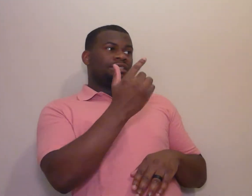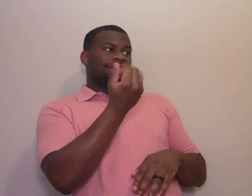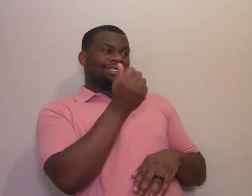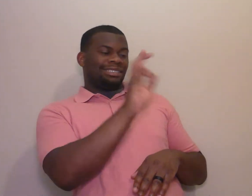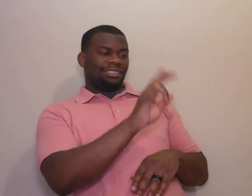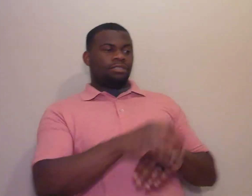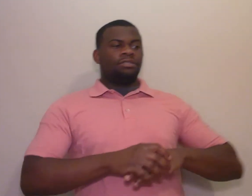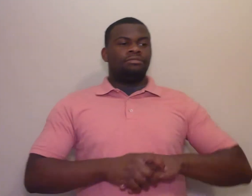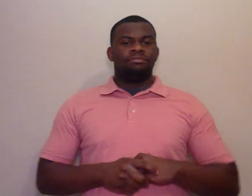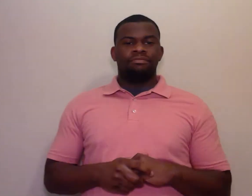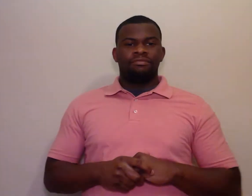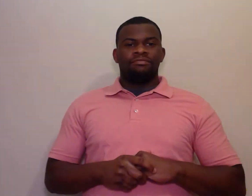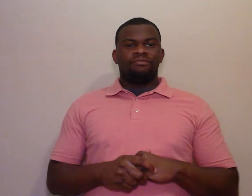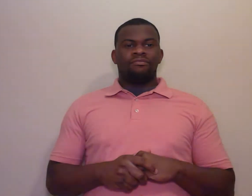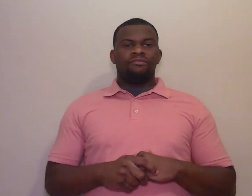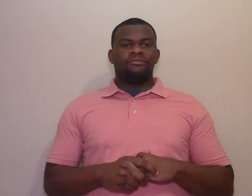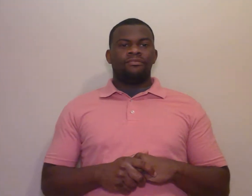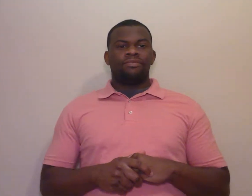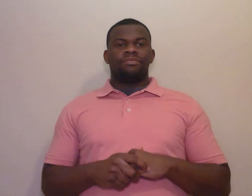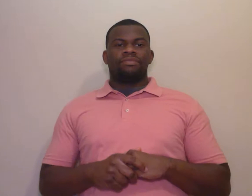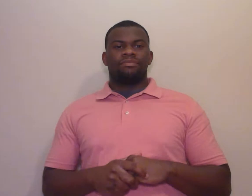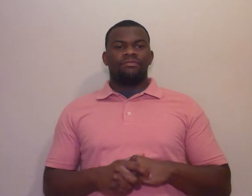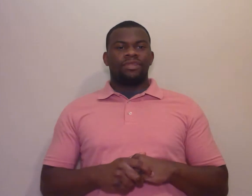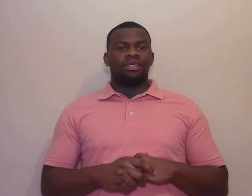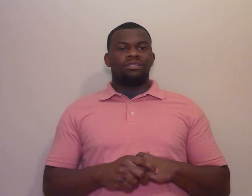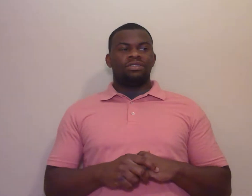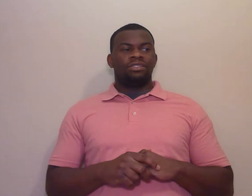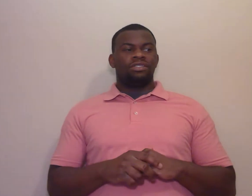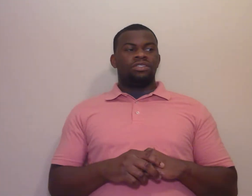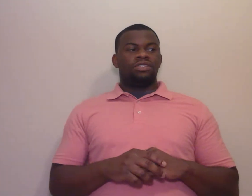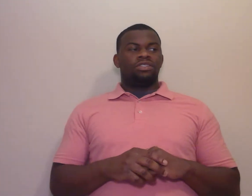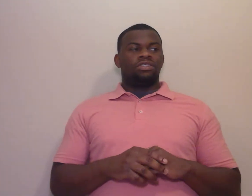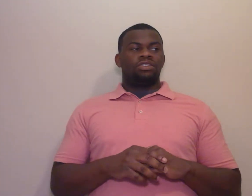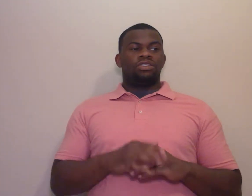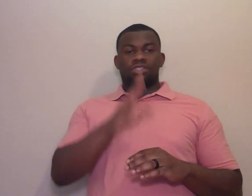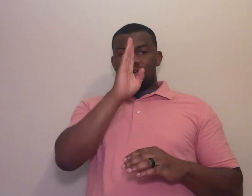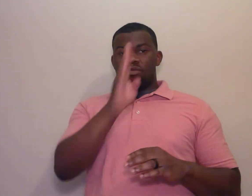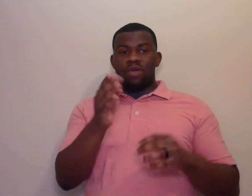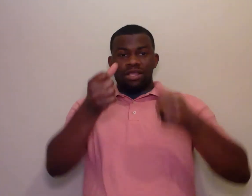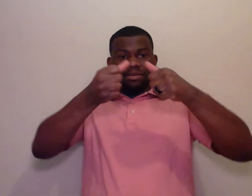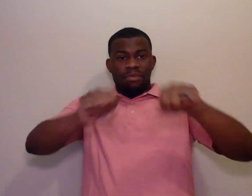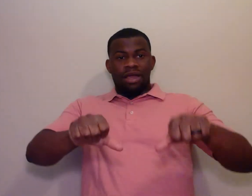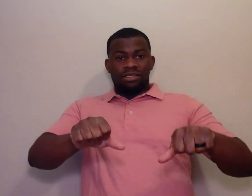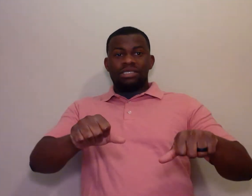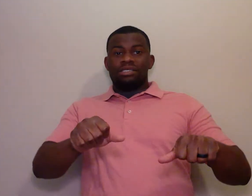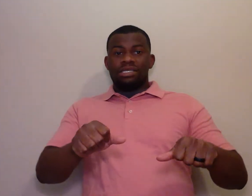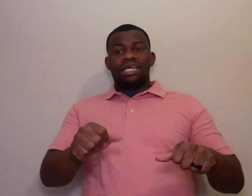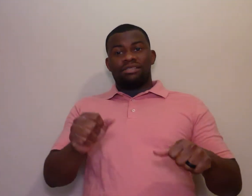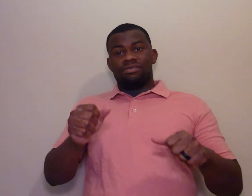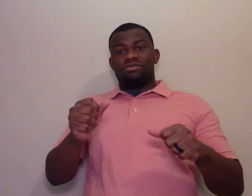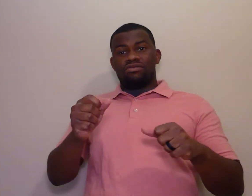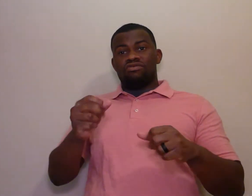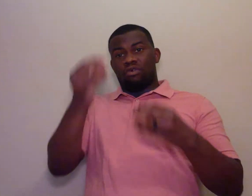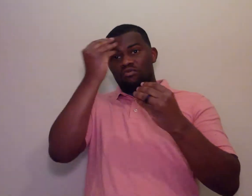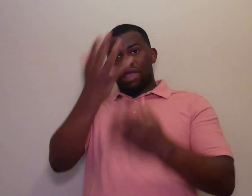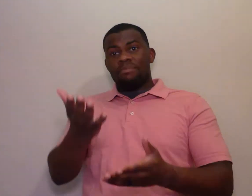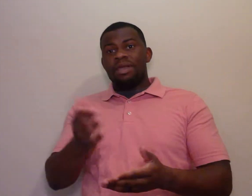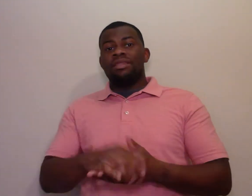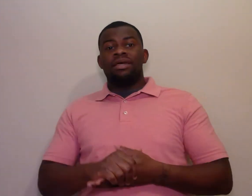through August 15th. Direct deposit is also available and highly recommended. Employees can set up their